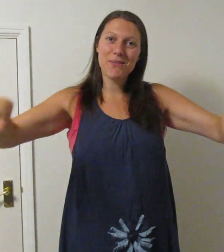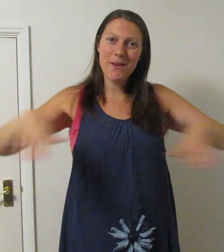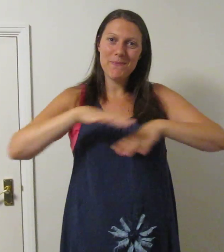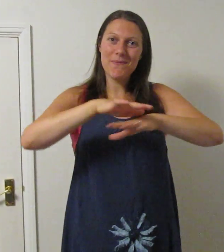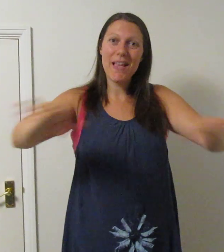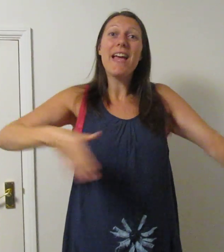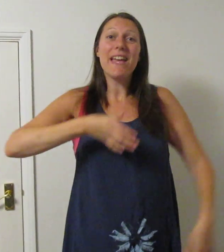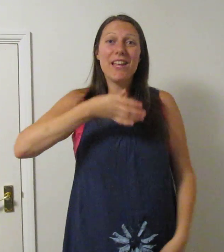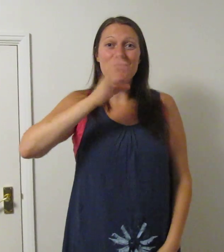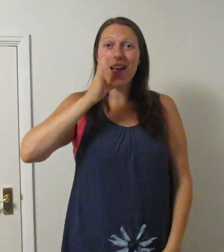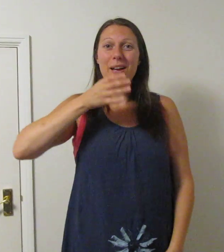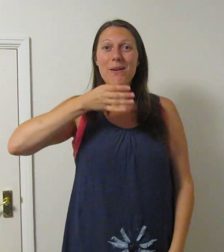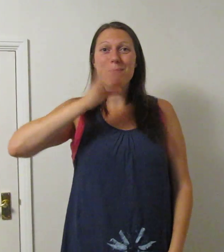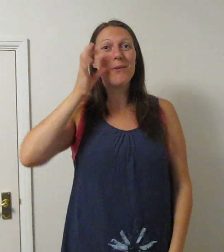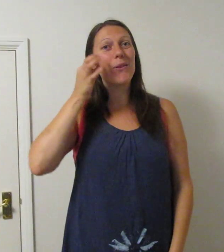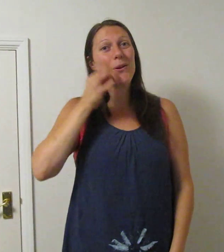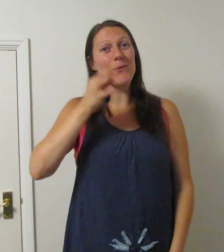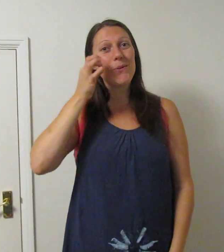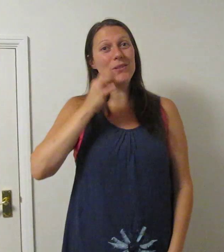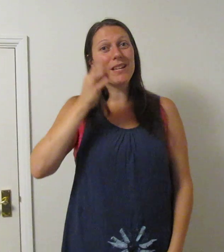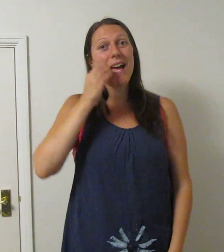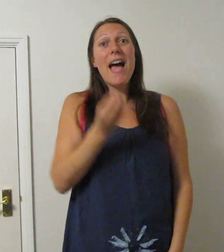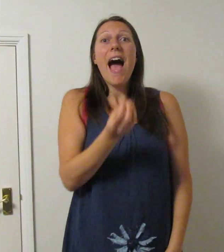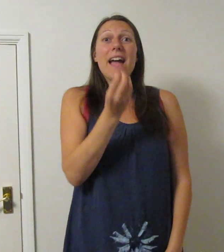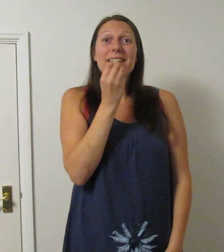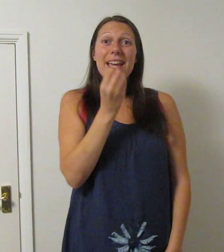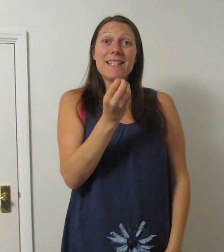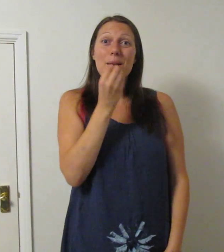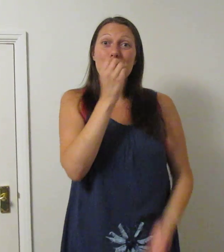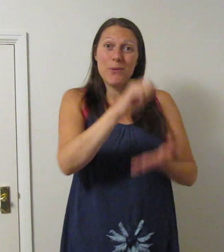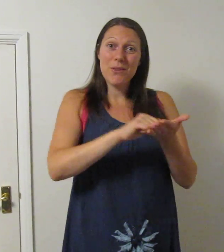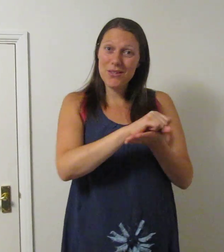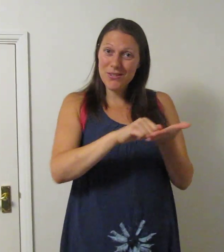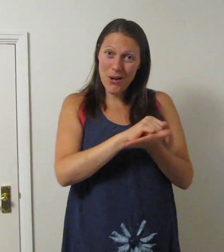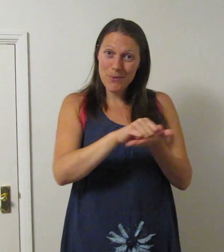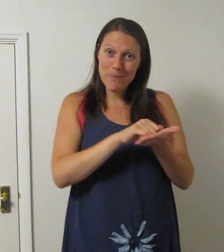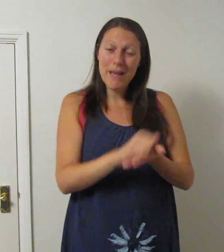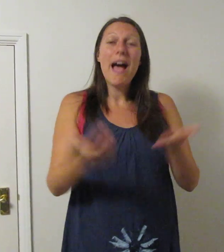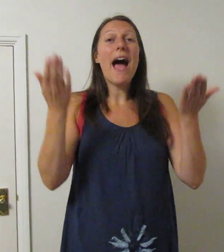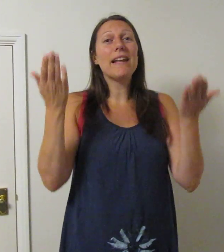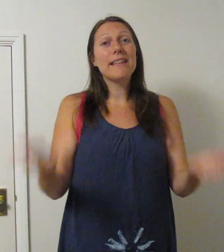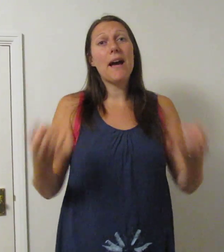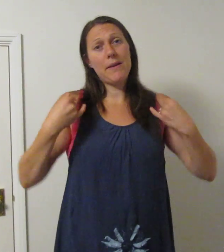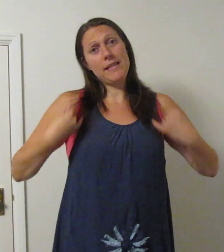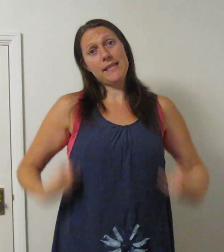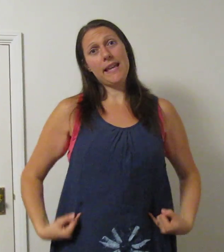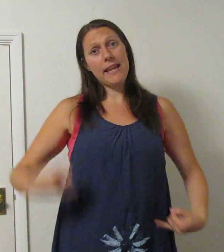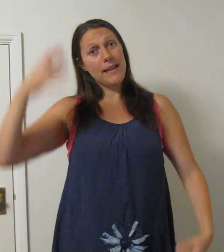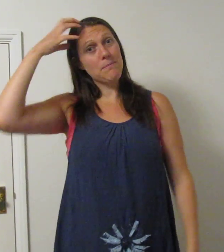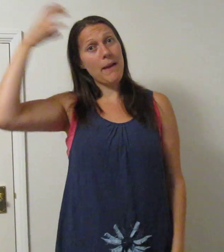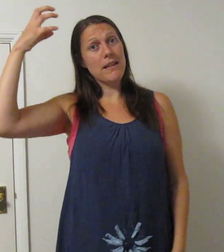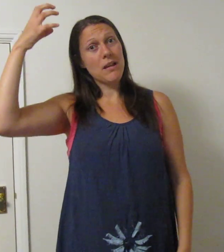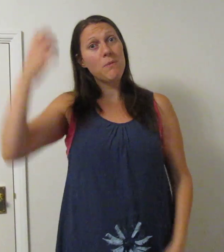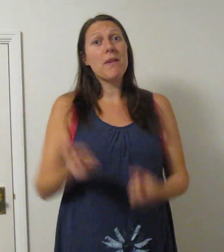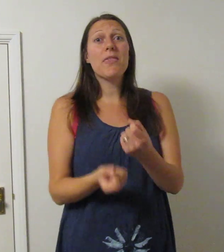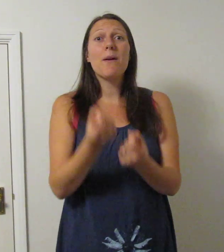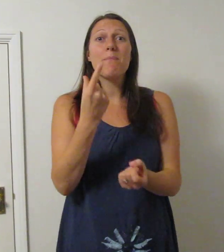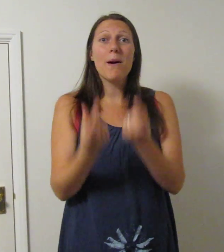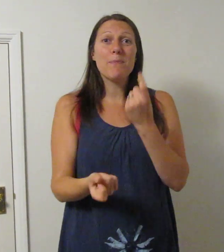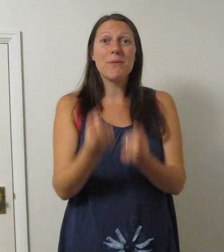swim. He drank up all the water and ate up all the soap, and now he's sick in bed with the bubbles